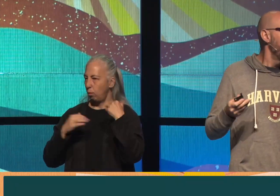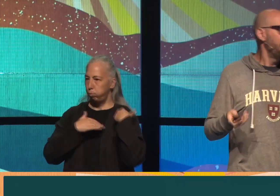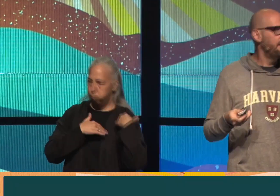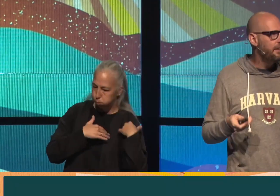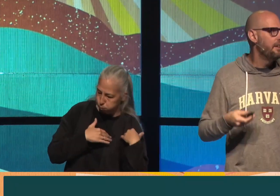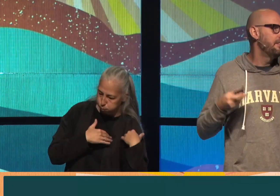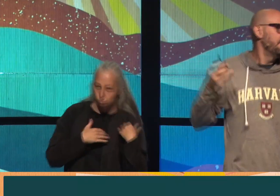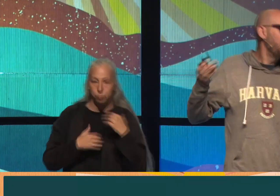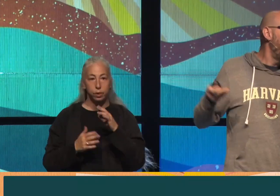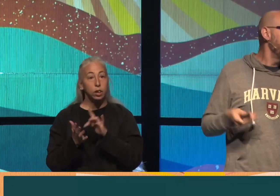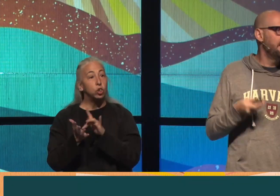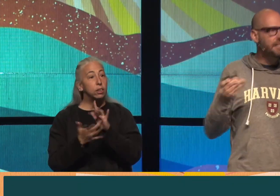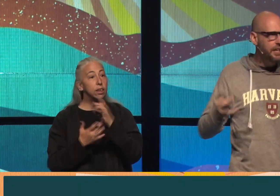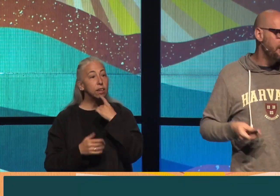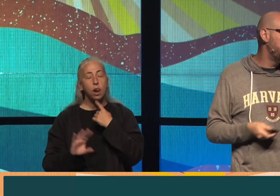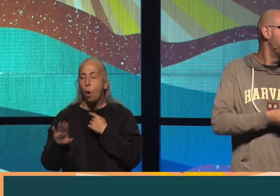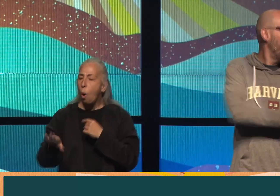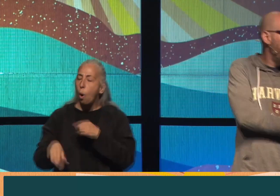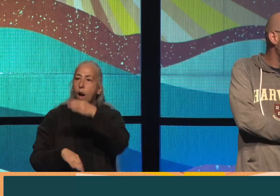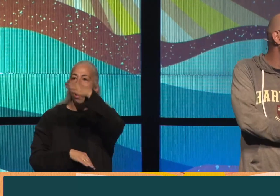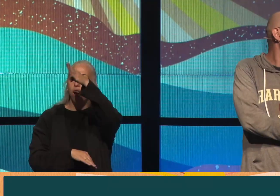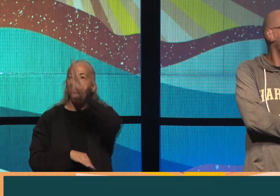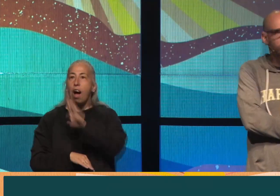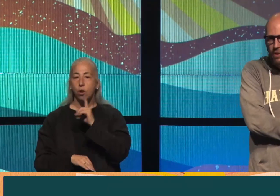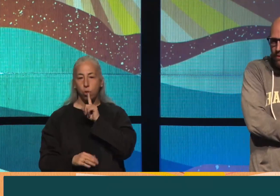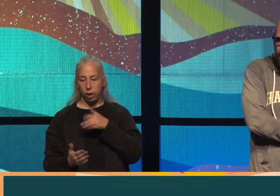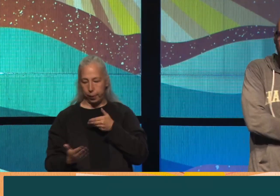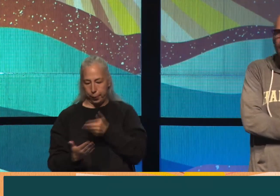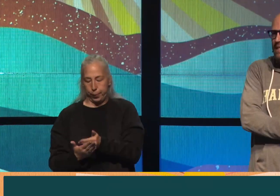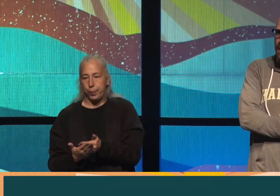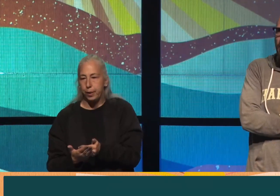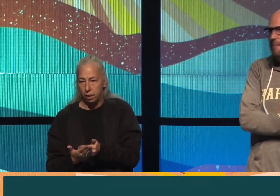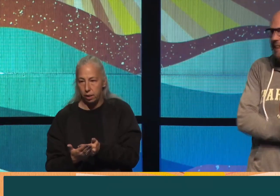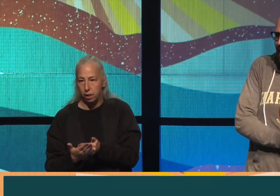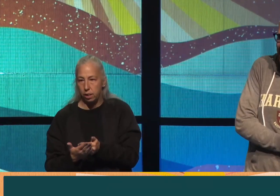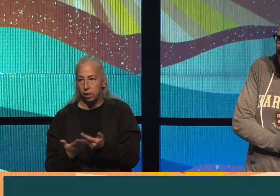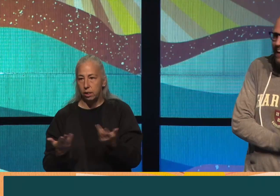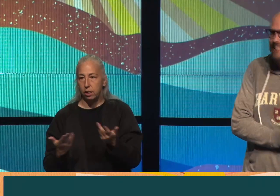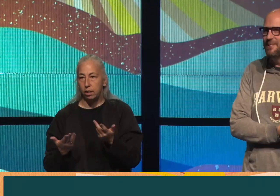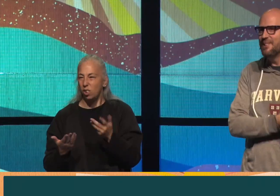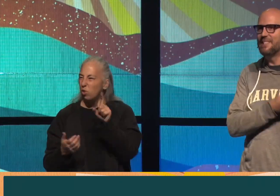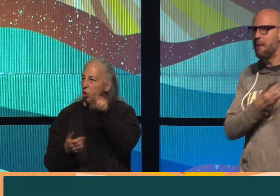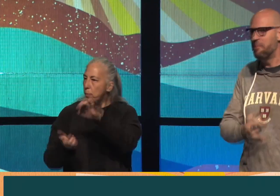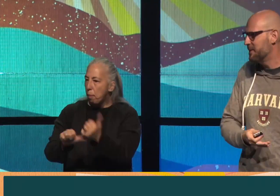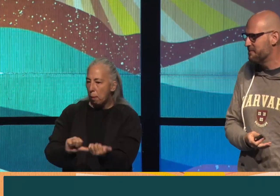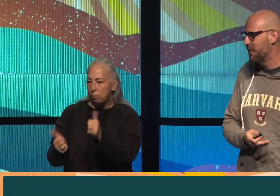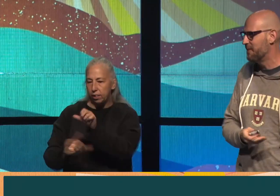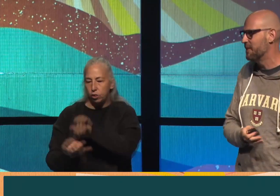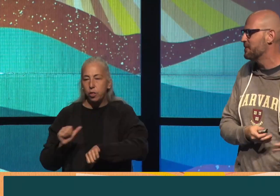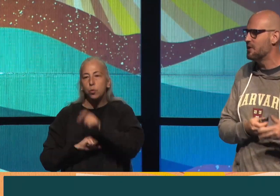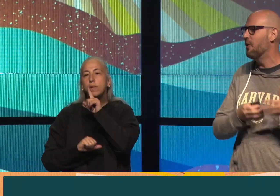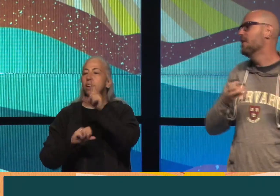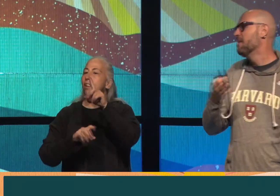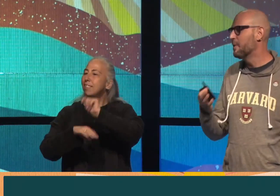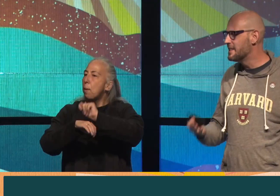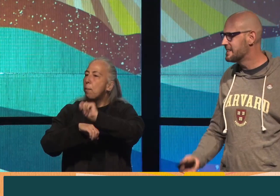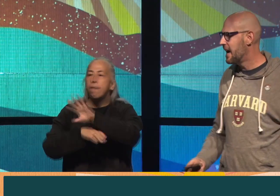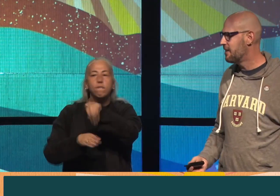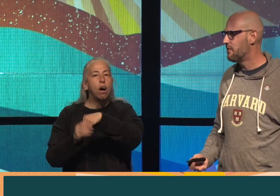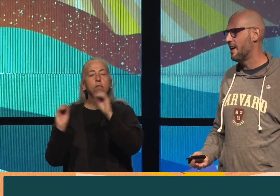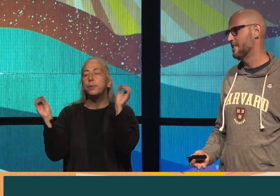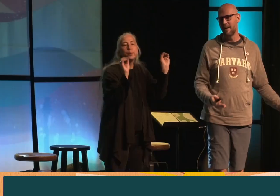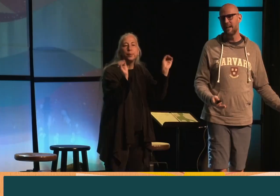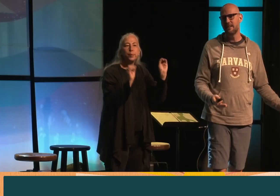listen, like God is as near as this water here in the Jordan River. Let's get baptized, right? There was no temple involved. There was no bring